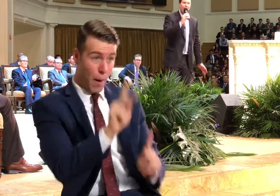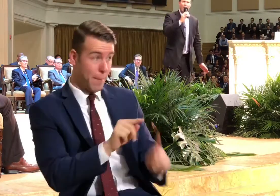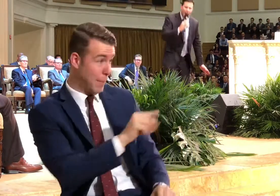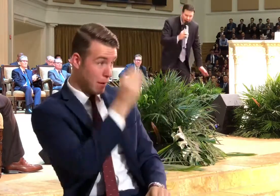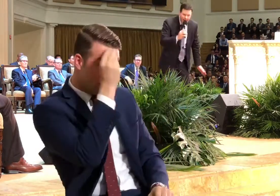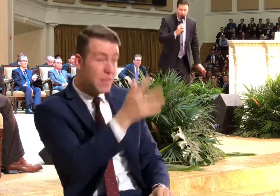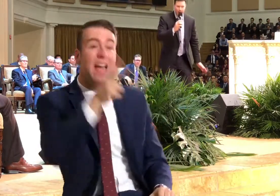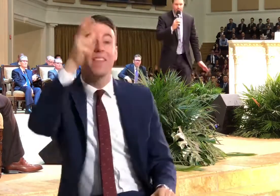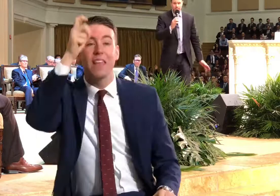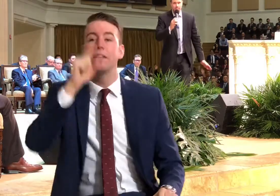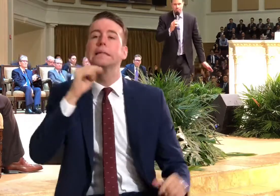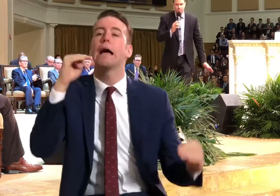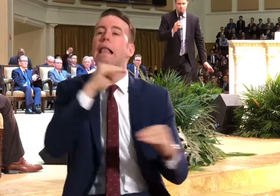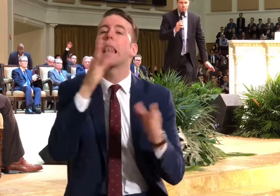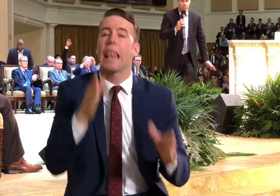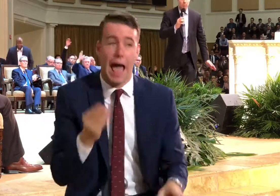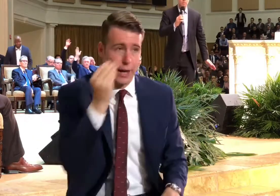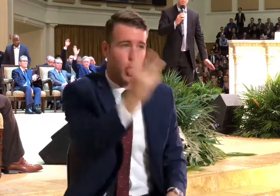a liar.